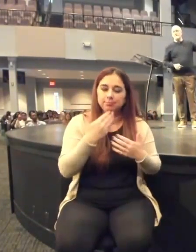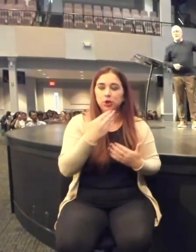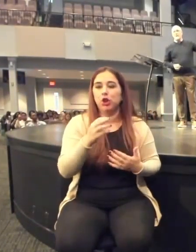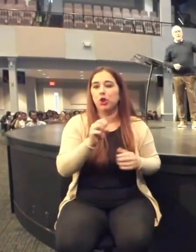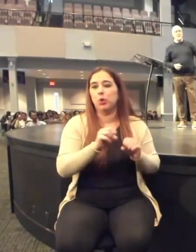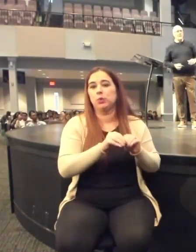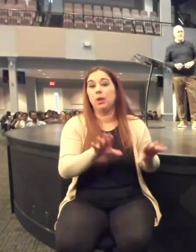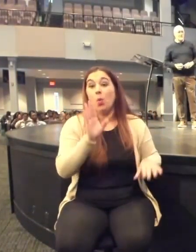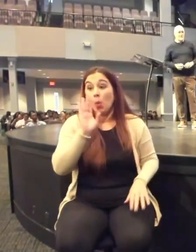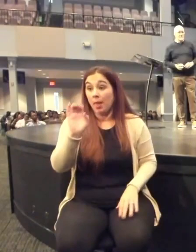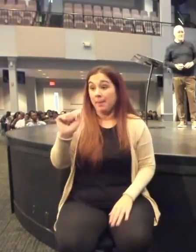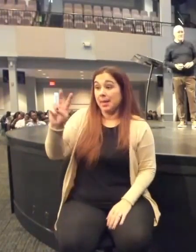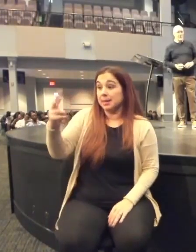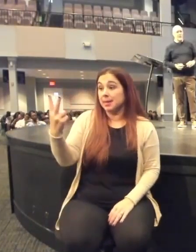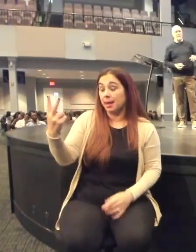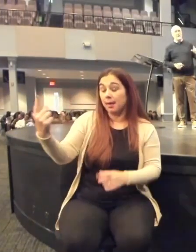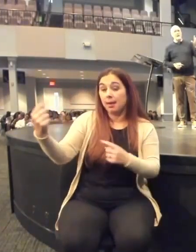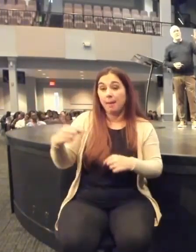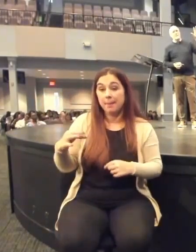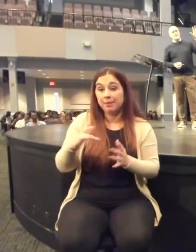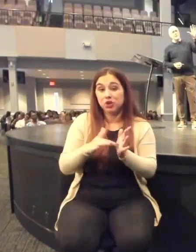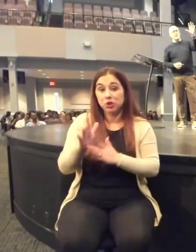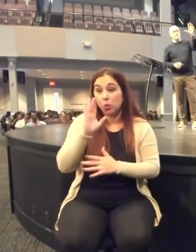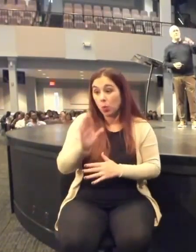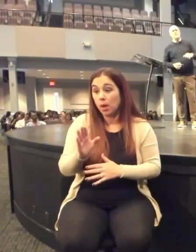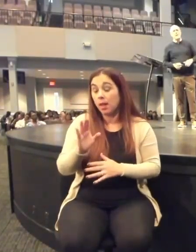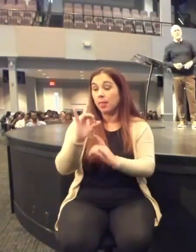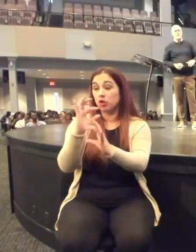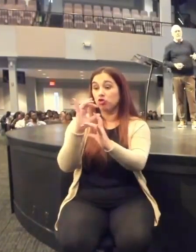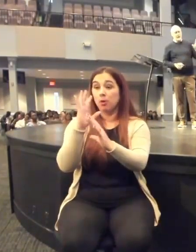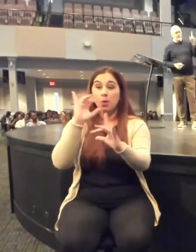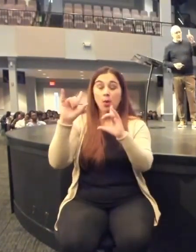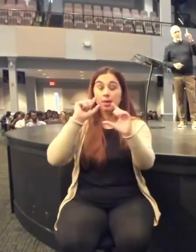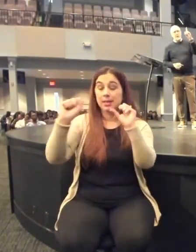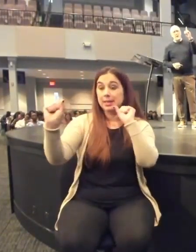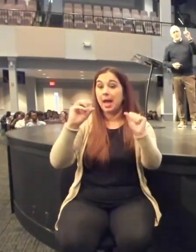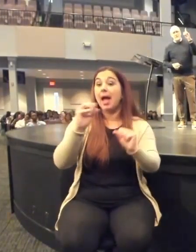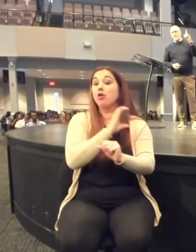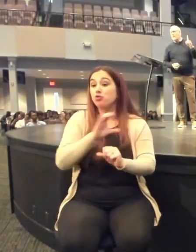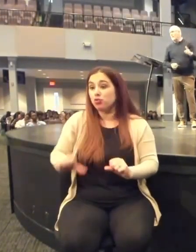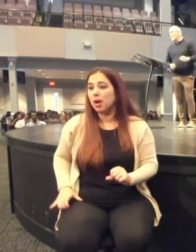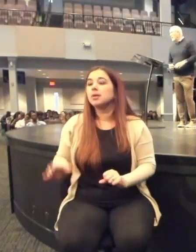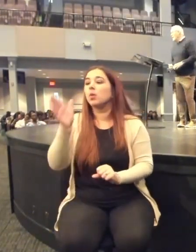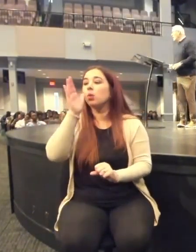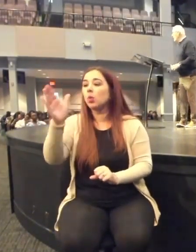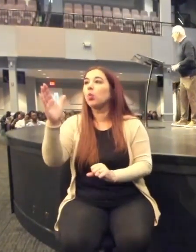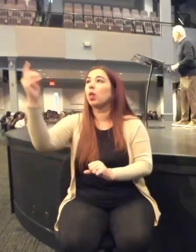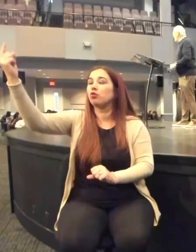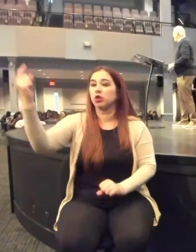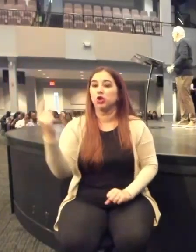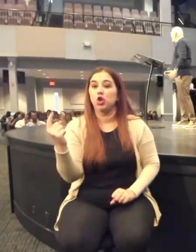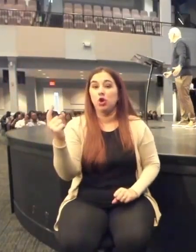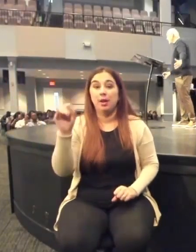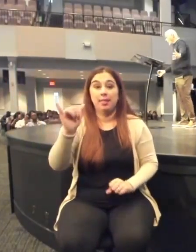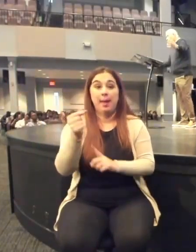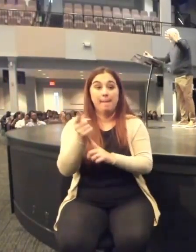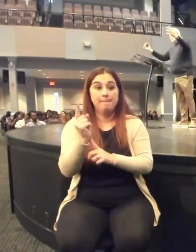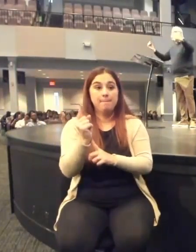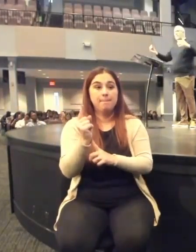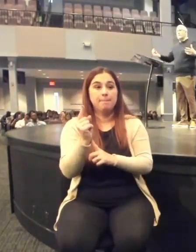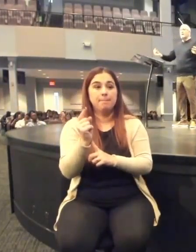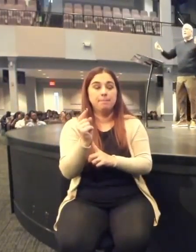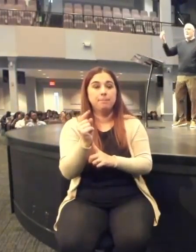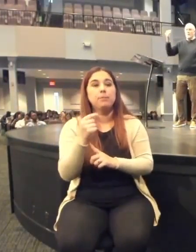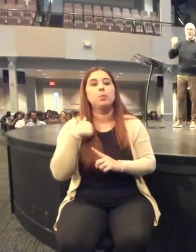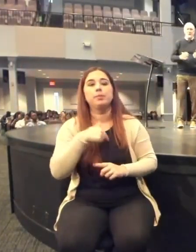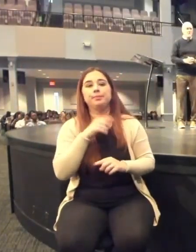will be a second coming of Jesus. There will be a time when the trumpets will sound and Christ will return. And in that moment, we'll be caught with